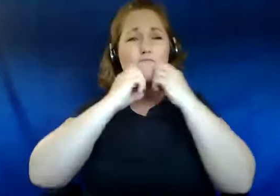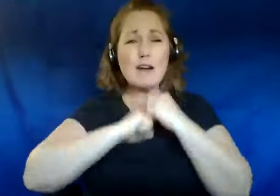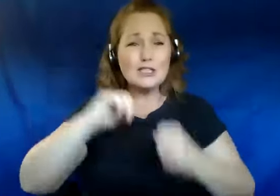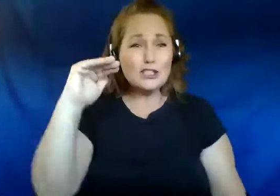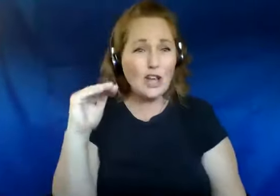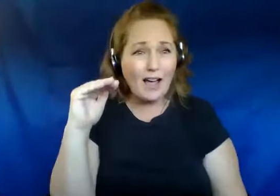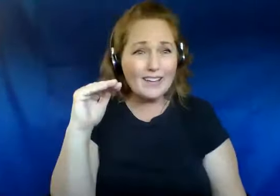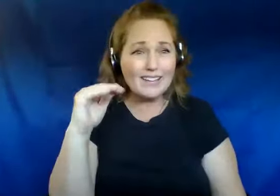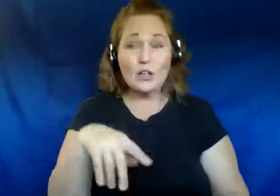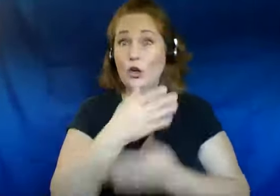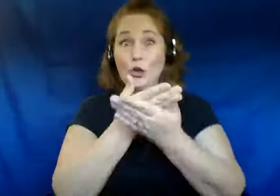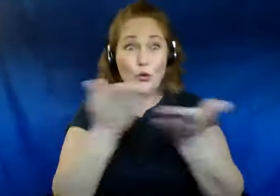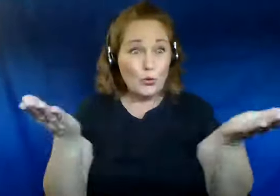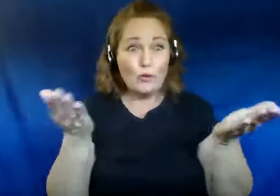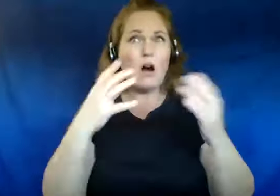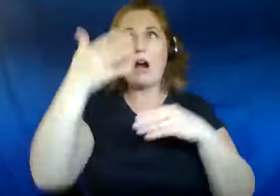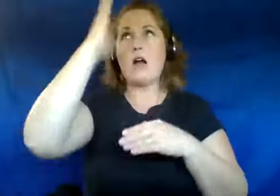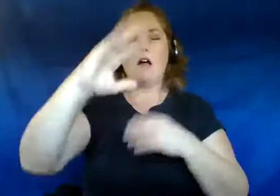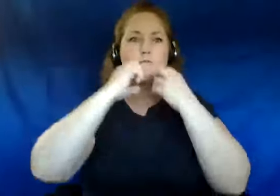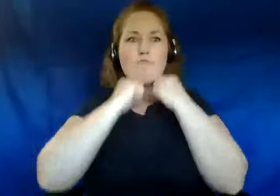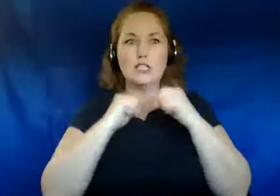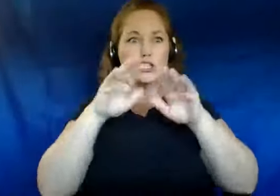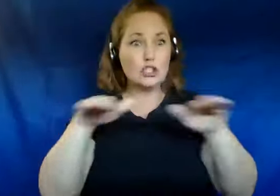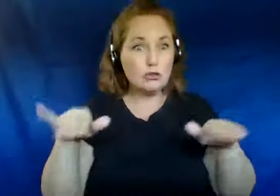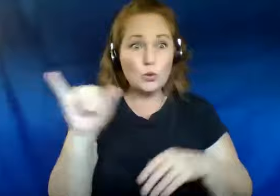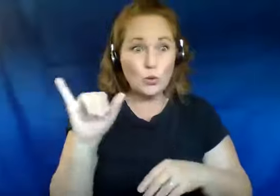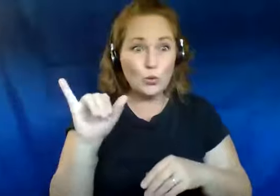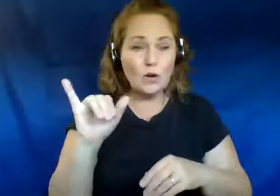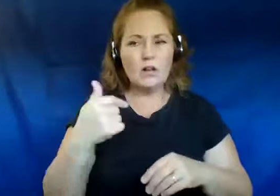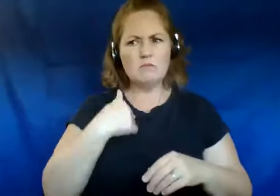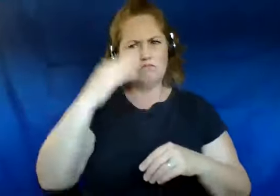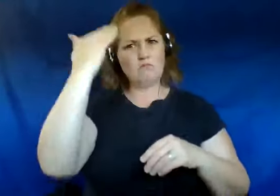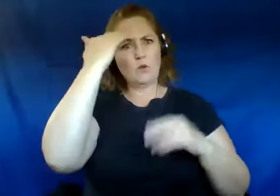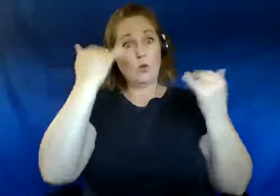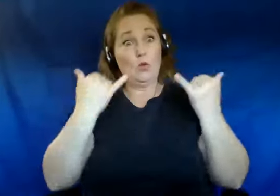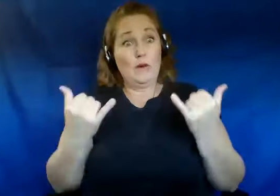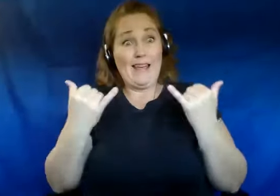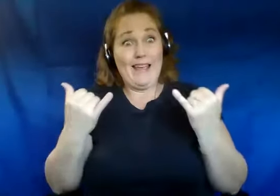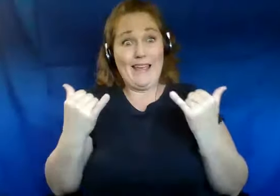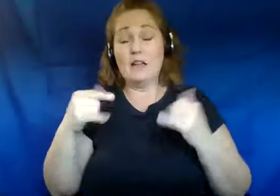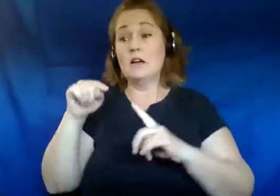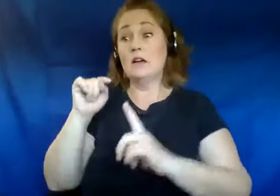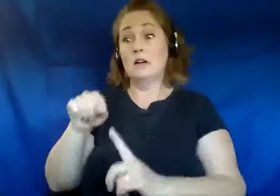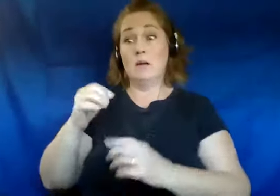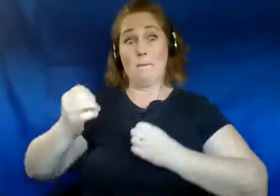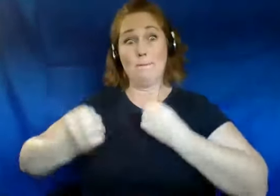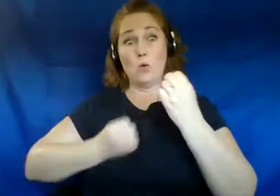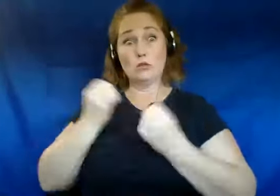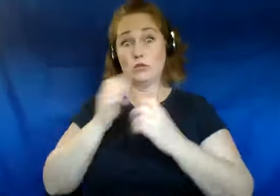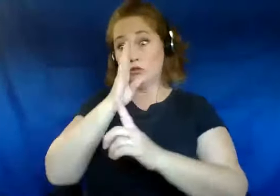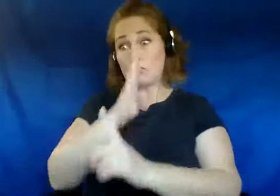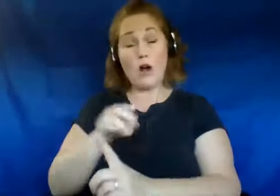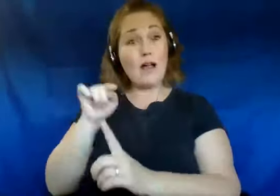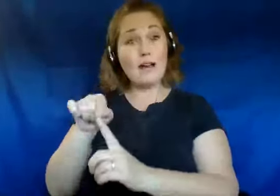are God's precious children. And I know today that emotional sobriety has to